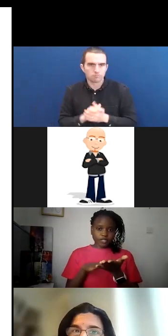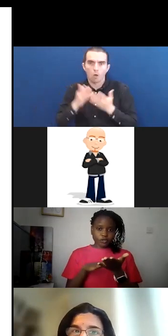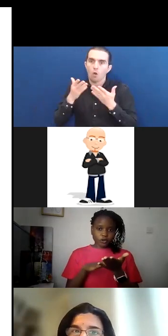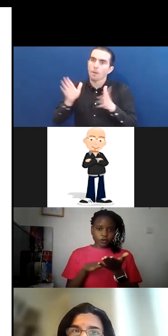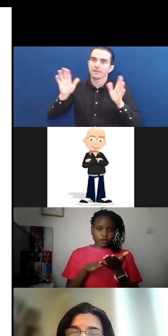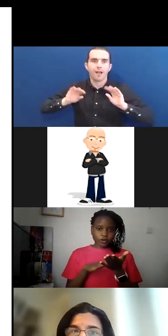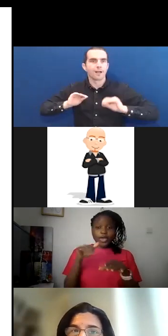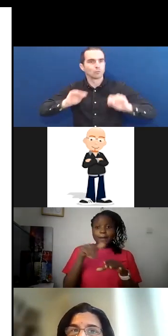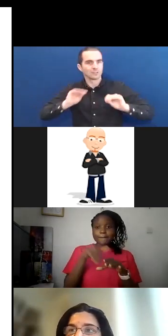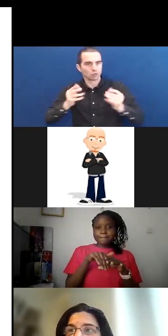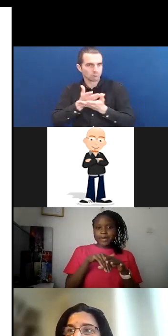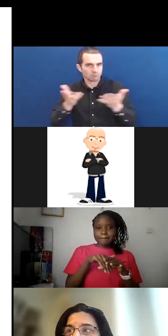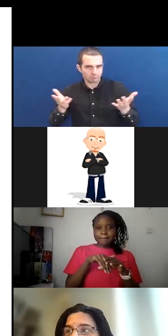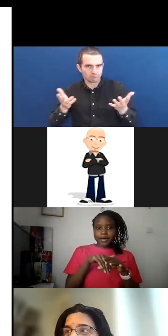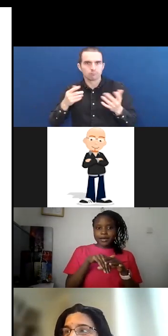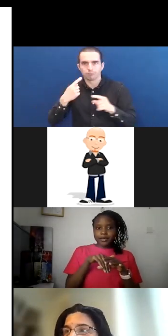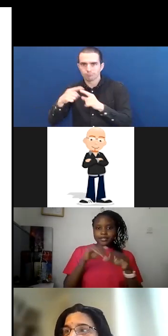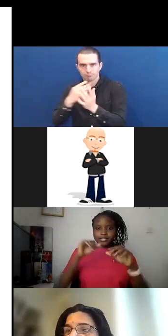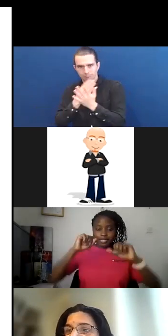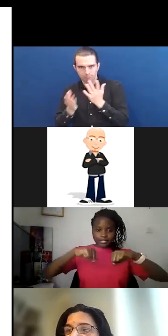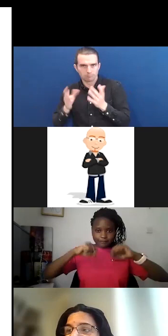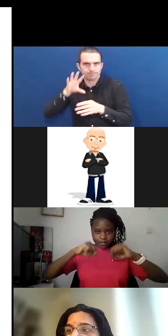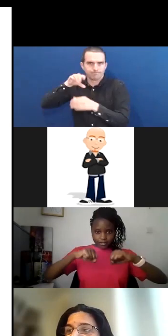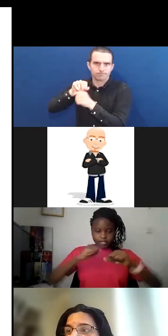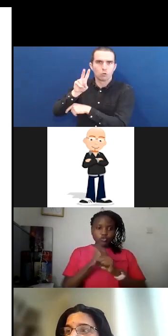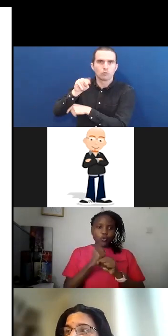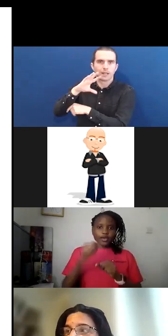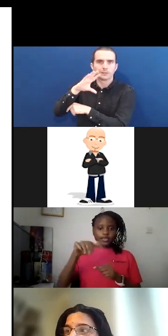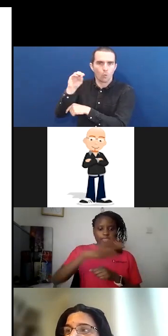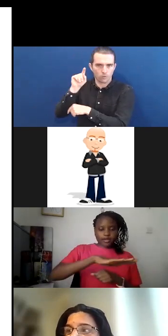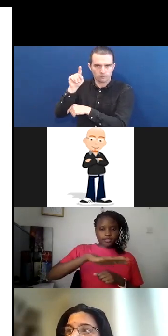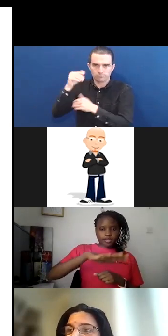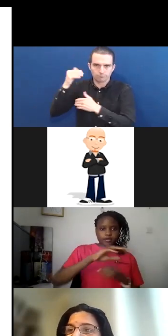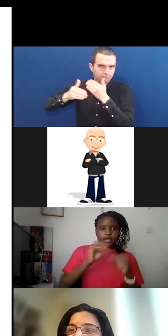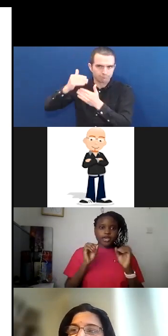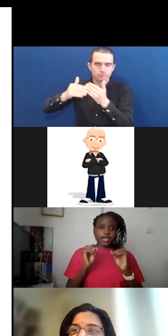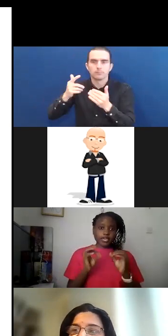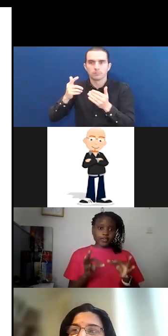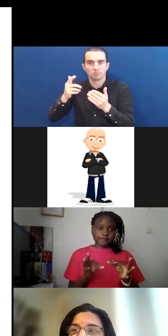have agreed to work in this area. There is a